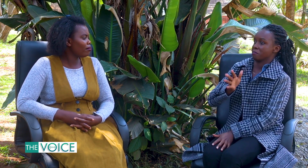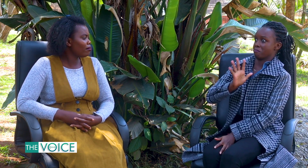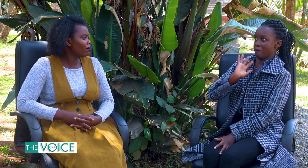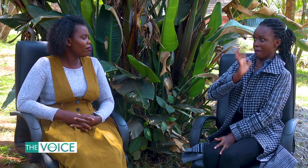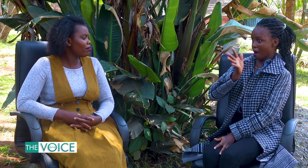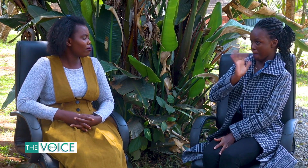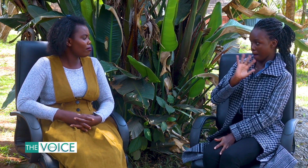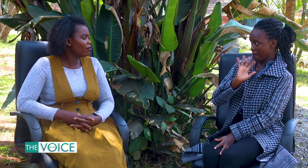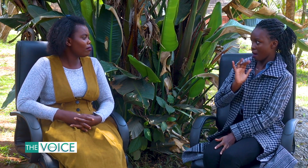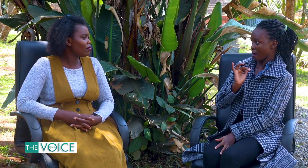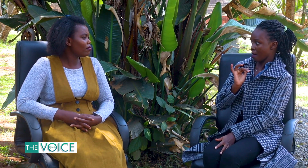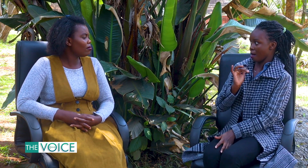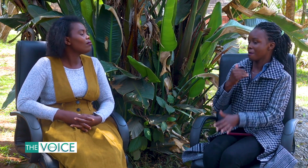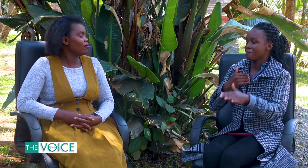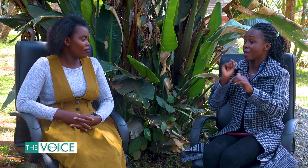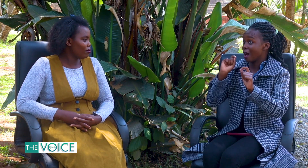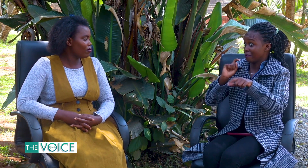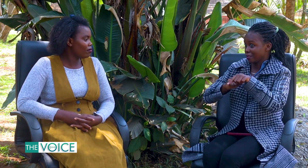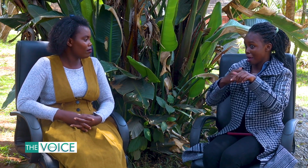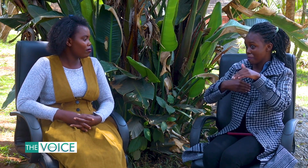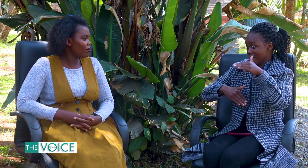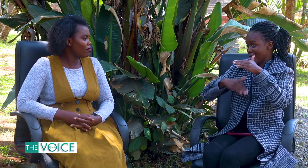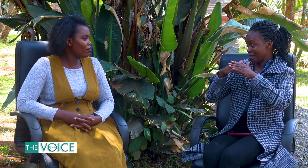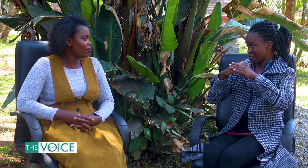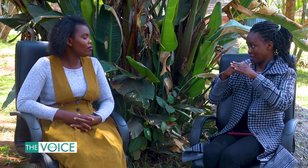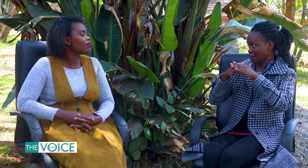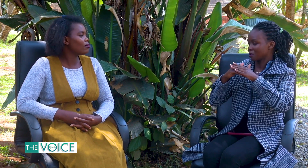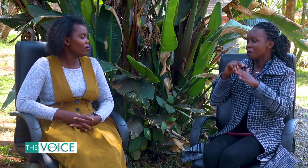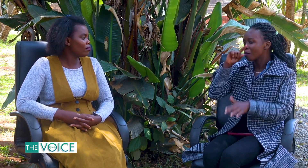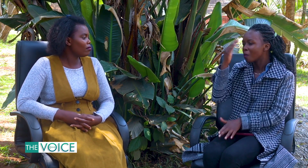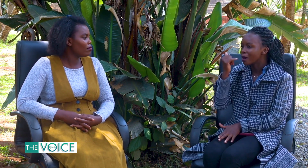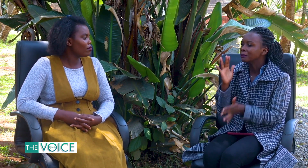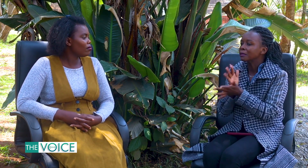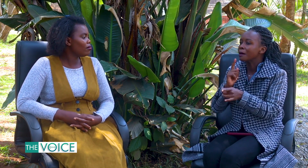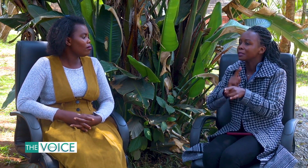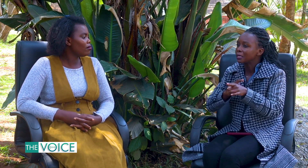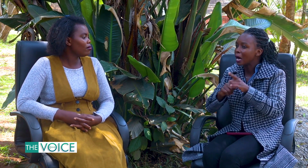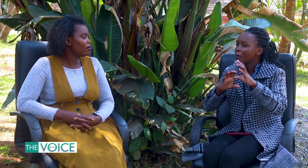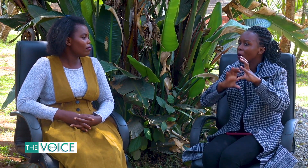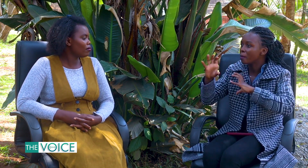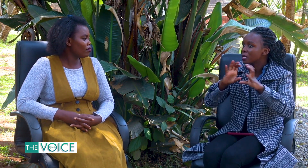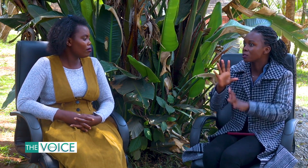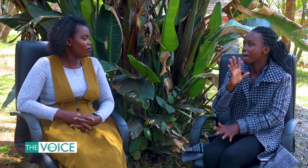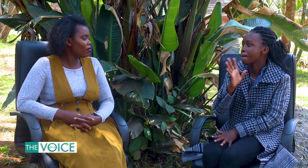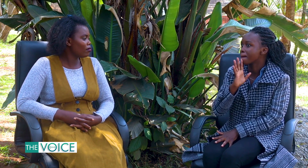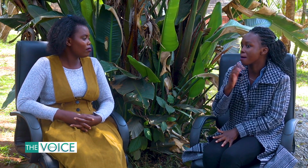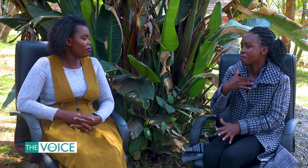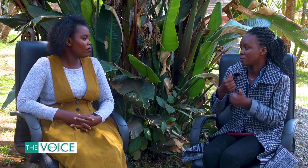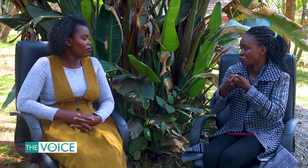can have a voice, but I'm not so eloquent and fluent. And at the same time, I can lip read. And when I'm using